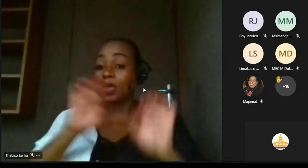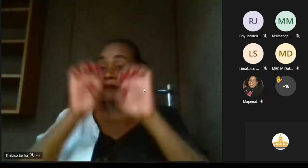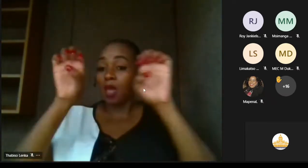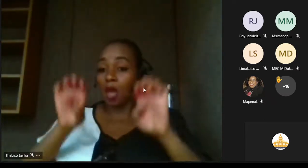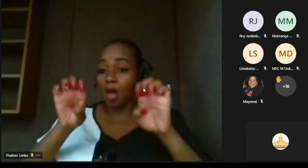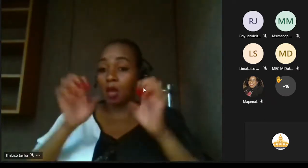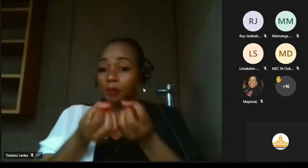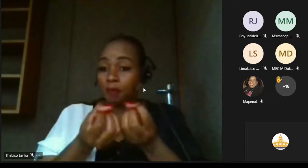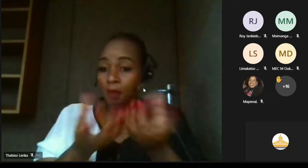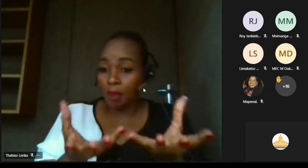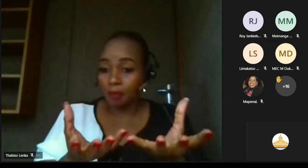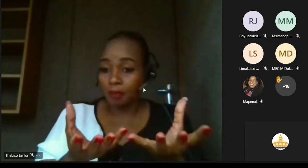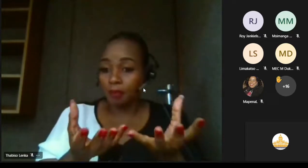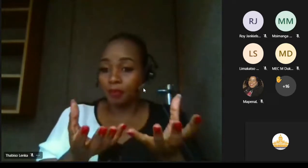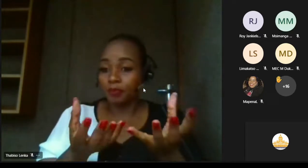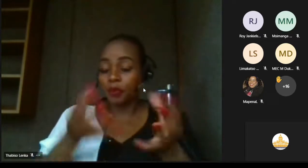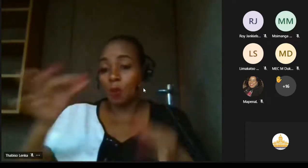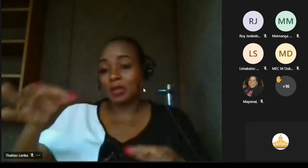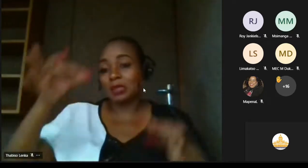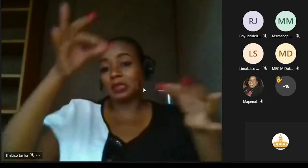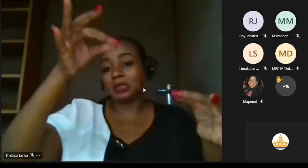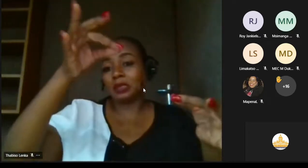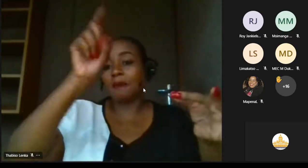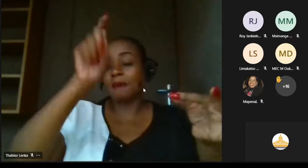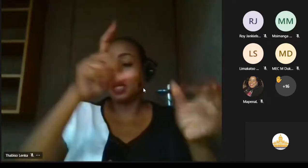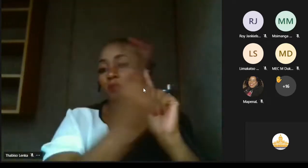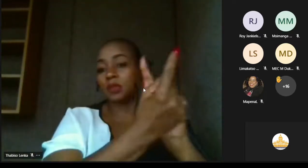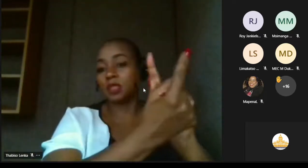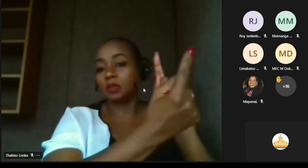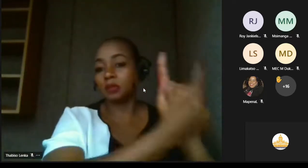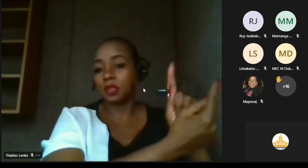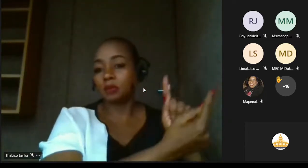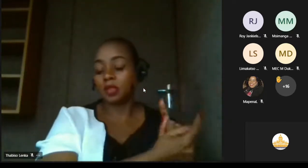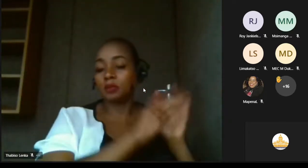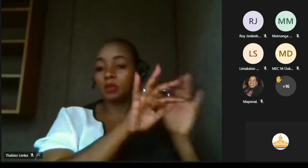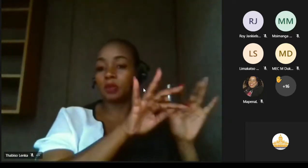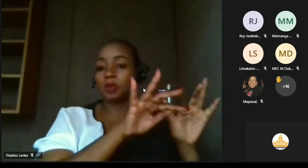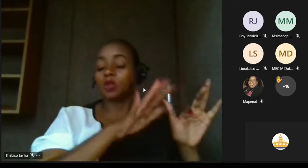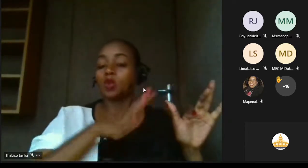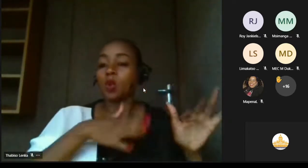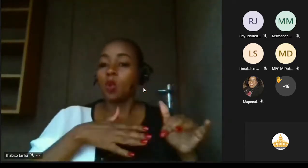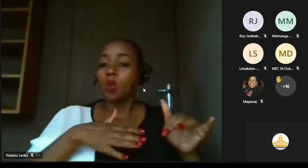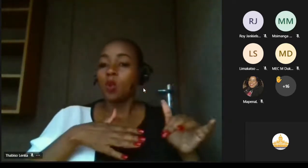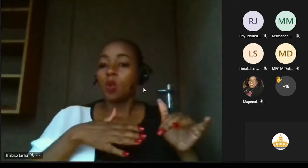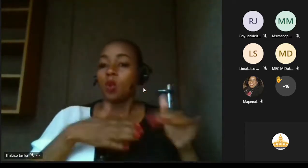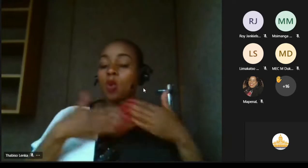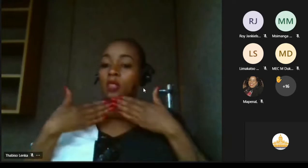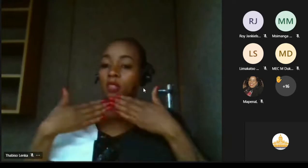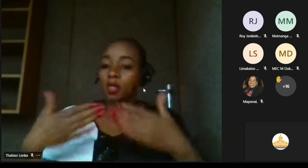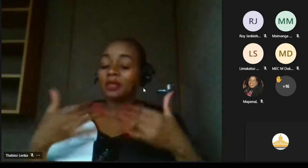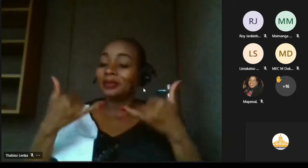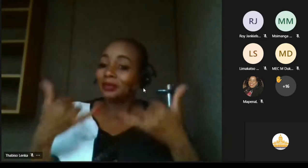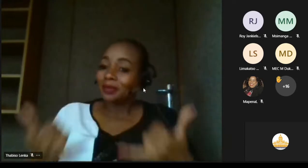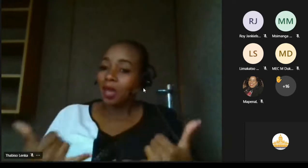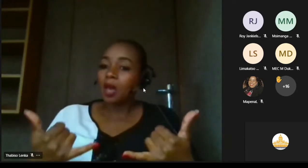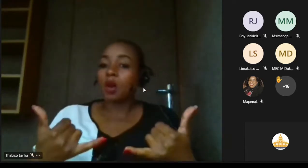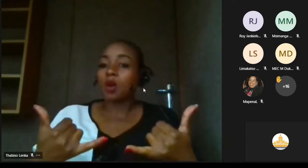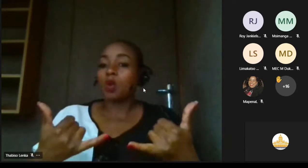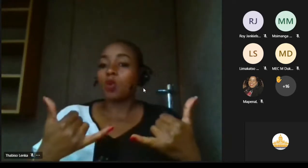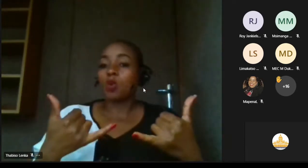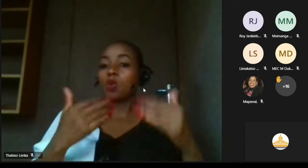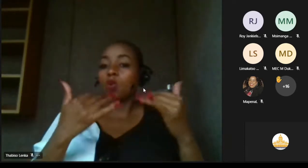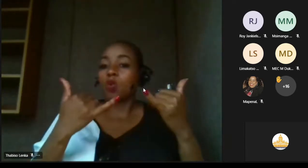honorable speaker o lokela gore o kopane le batho mme re rata ho leboha gore melao le melawana ya COVID-19 e theositswe